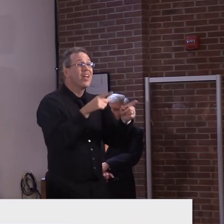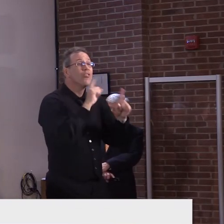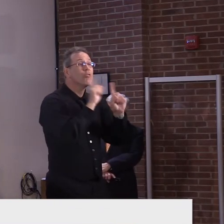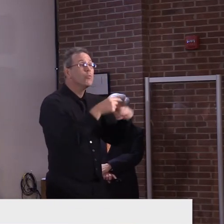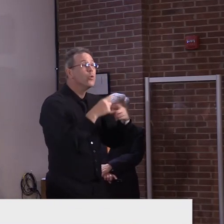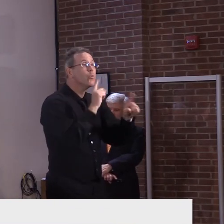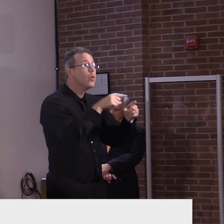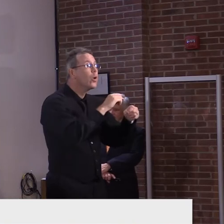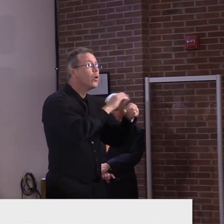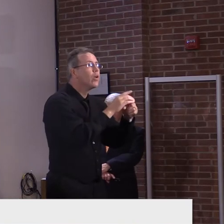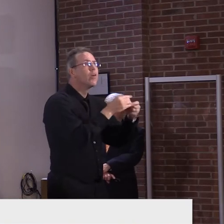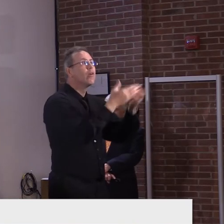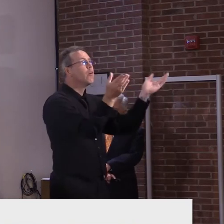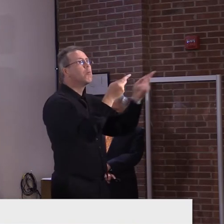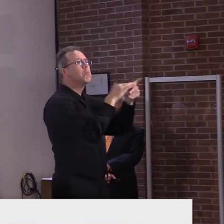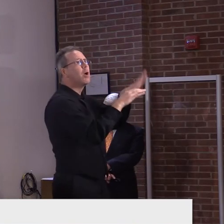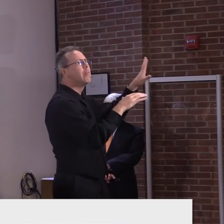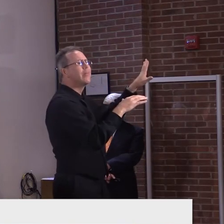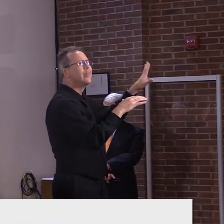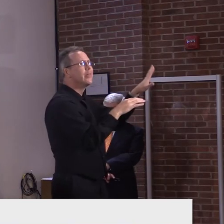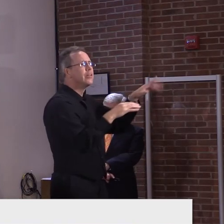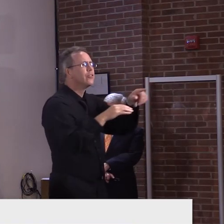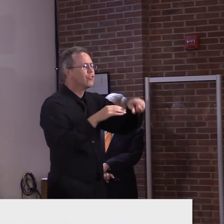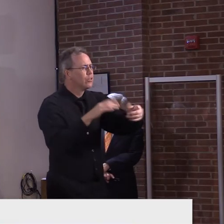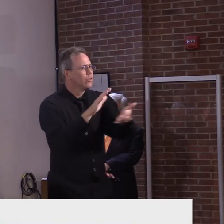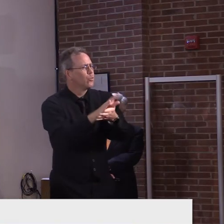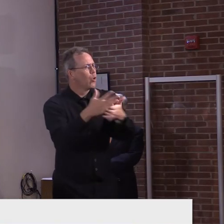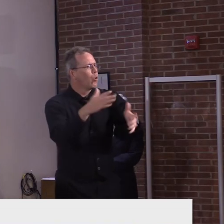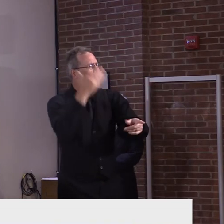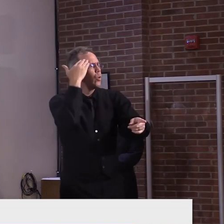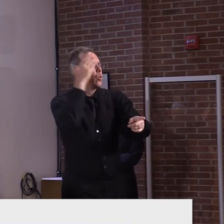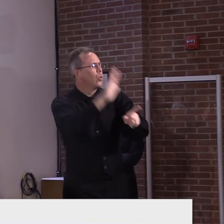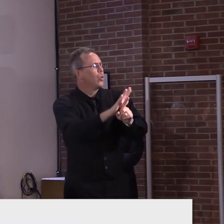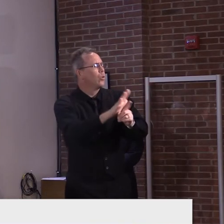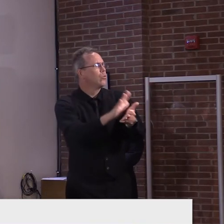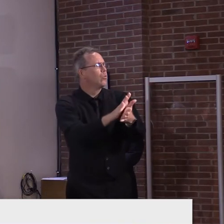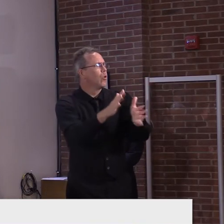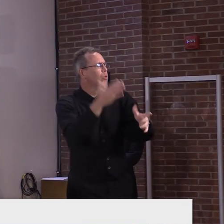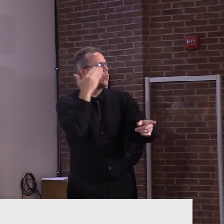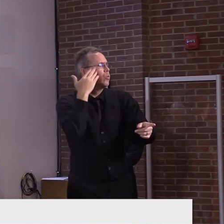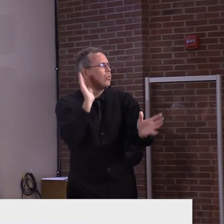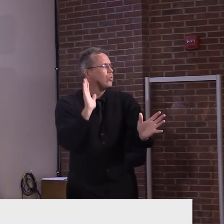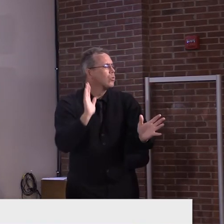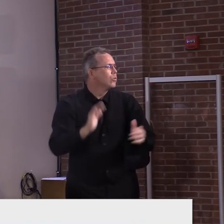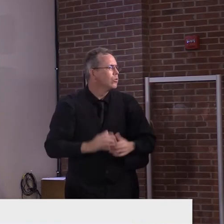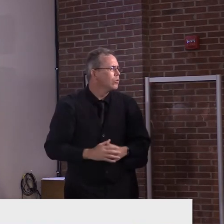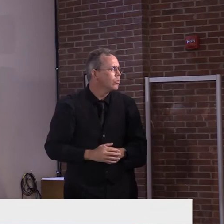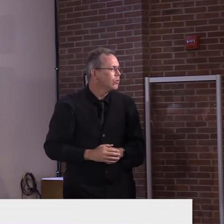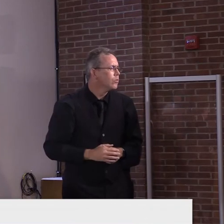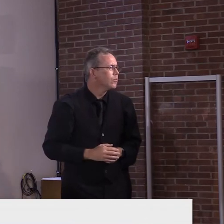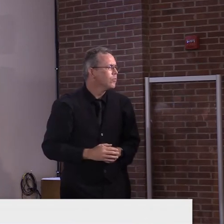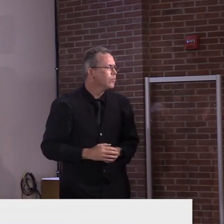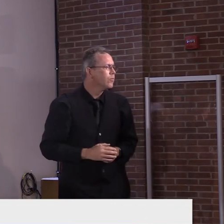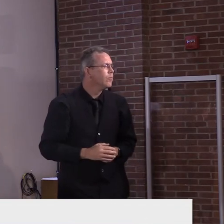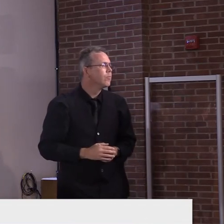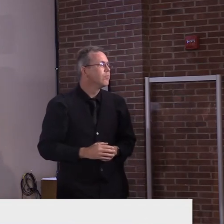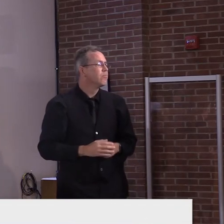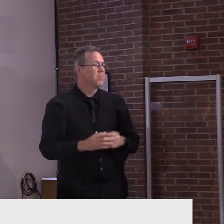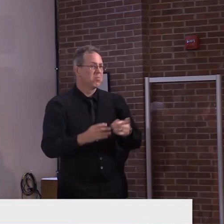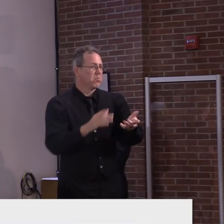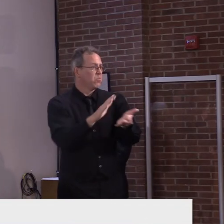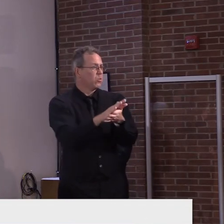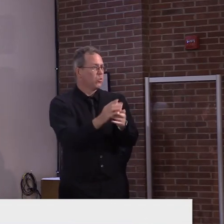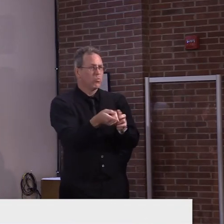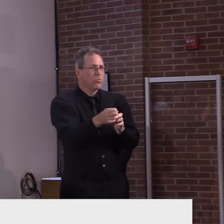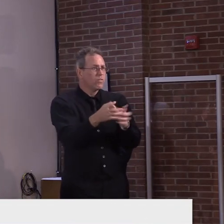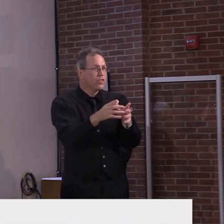level or even between the agencies and the departments working with school districts closely. That's happening literally within hours after reporting